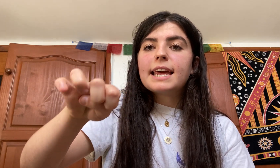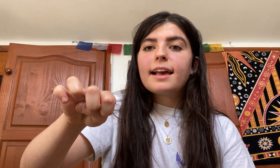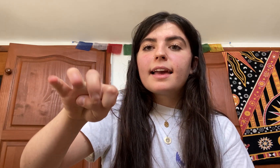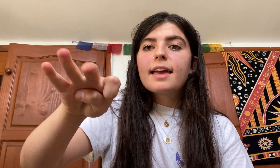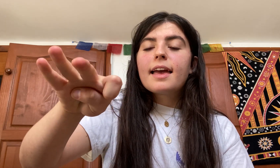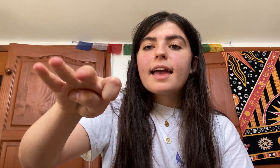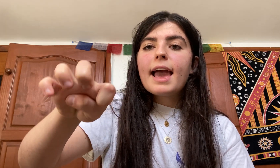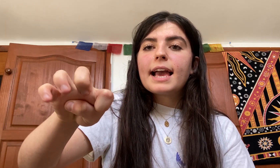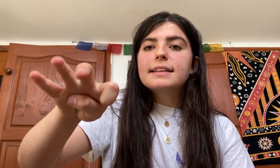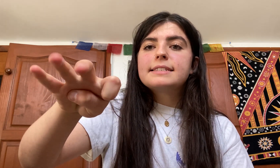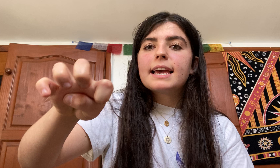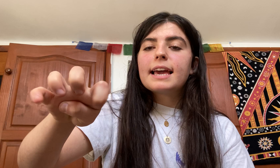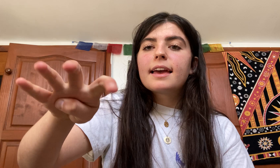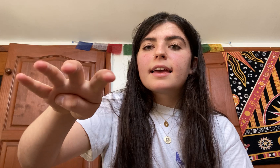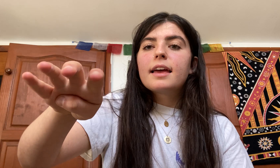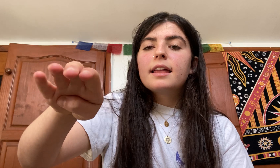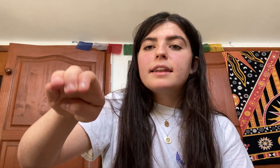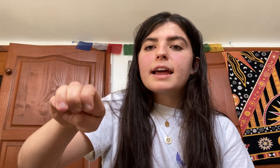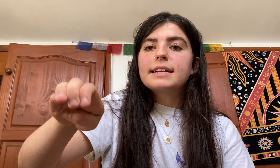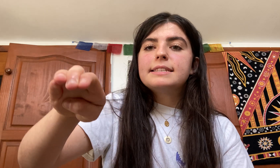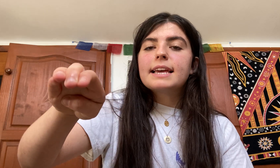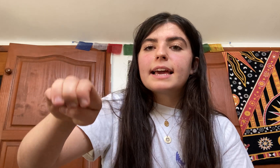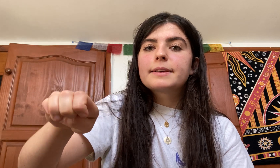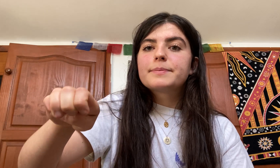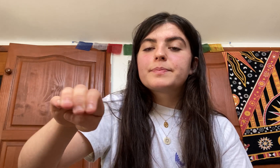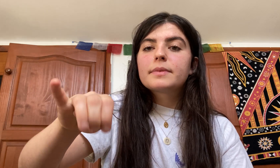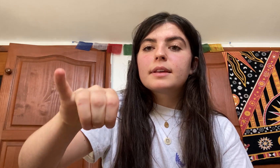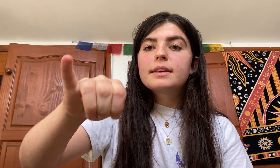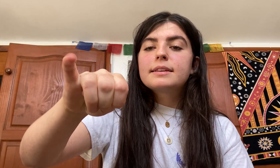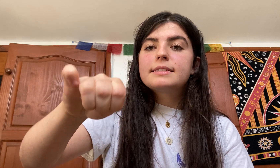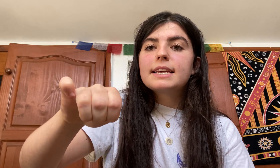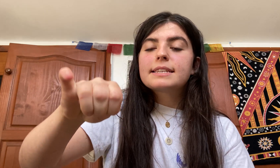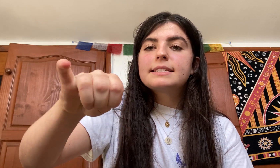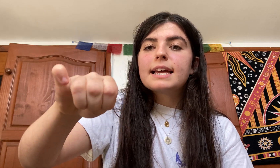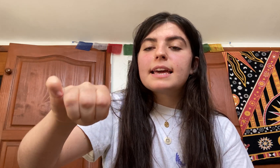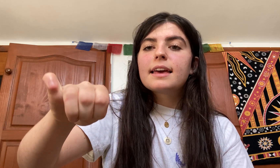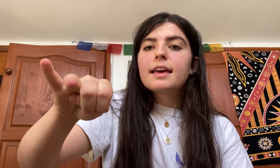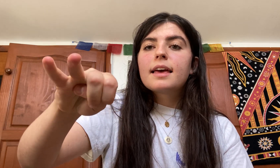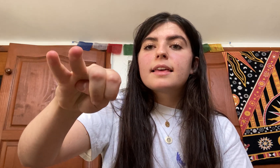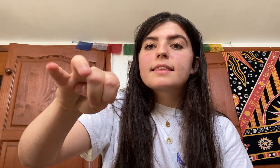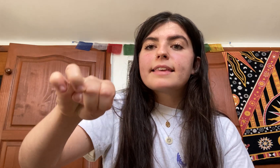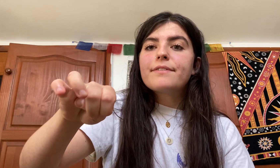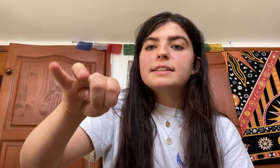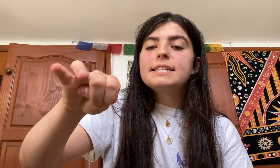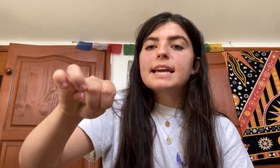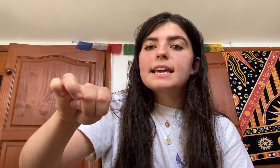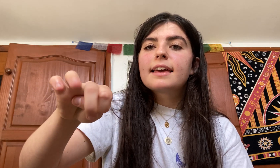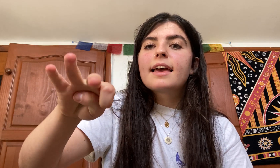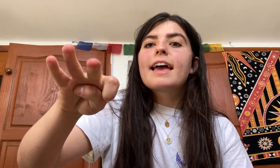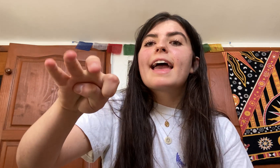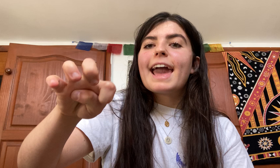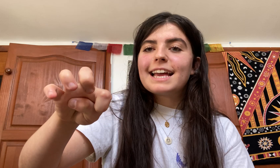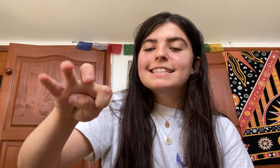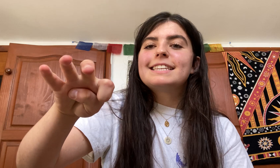70, 80, 90. 60, 70,